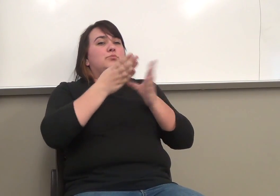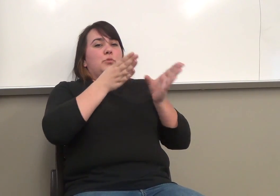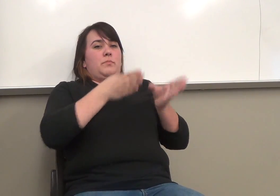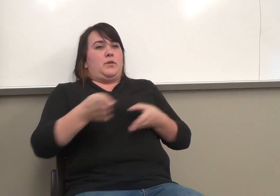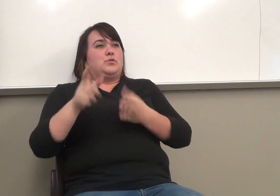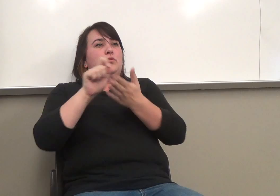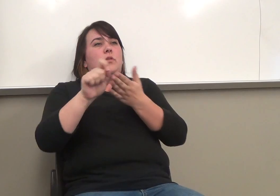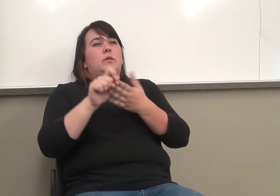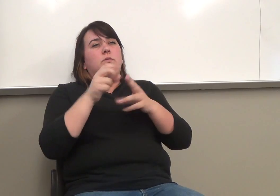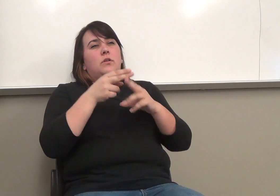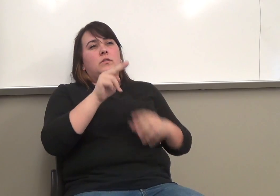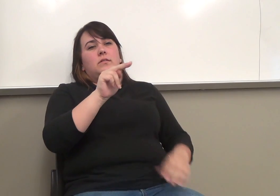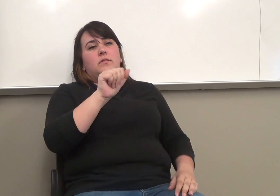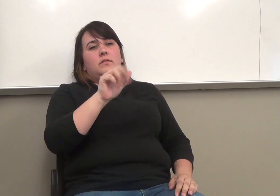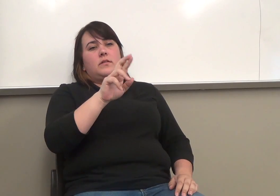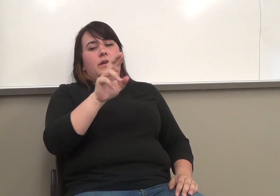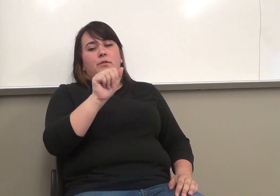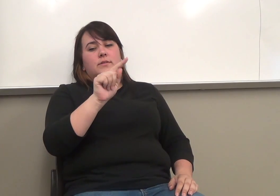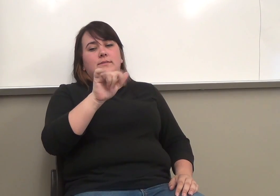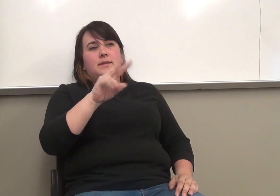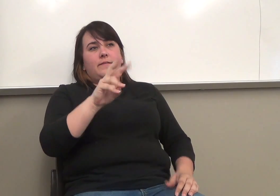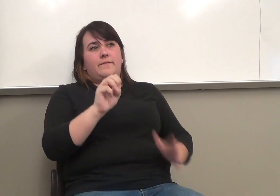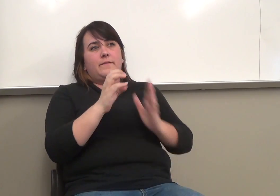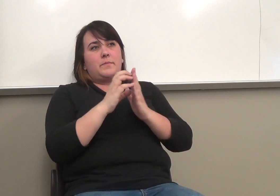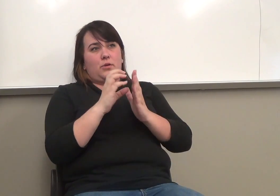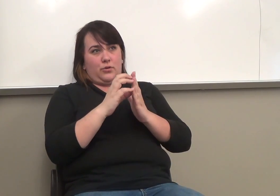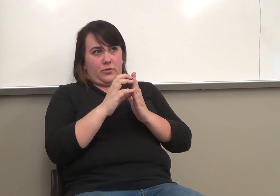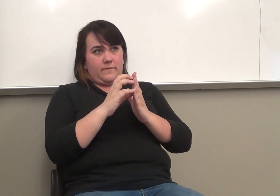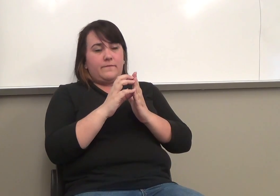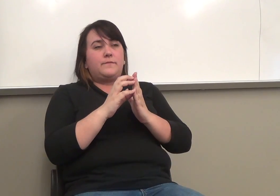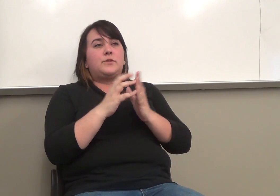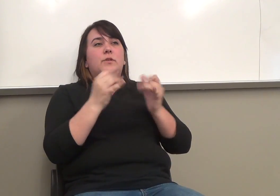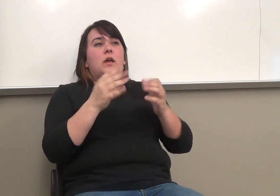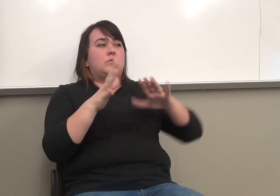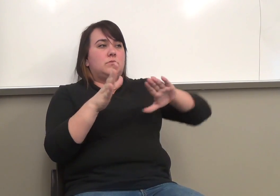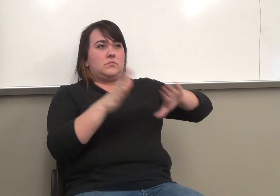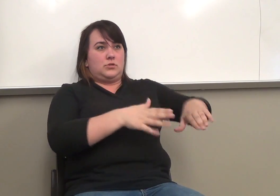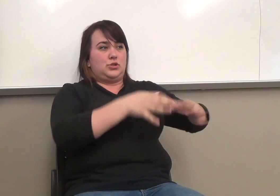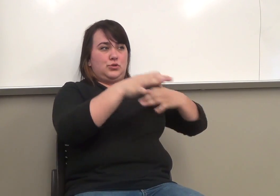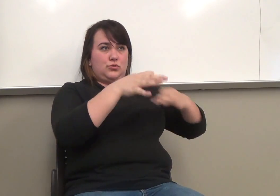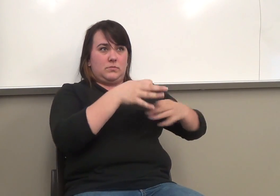narrative paragraph. So what we're doing is we're moving on to this next,